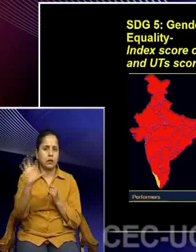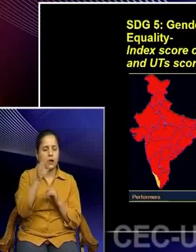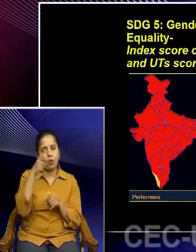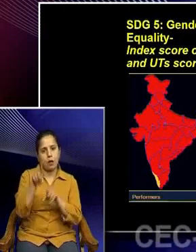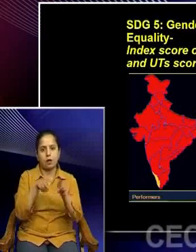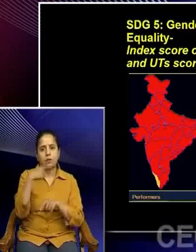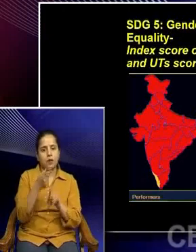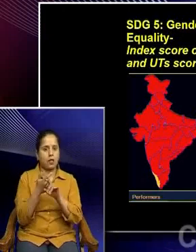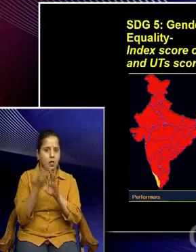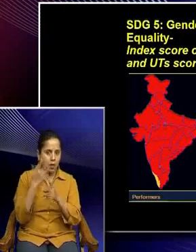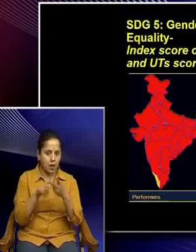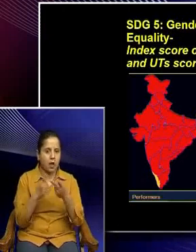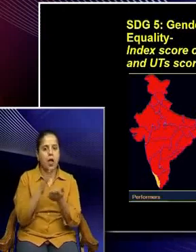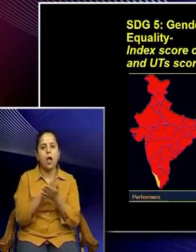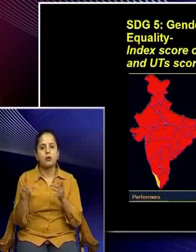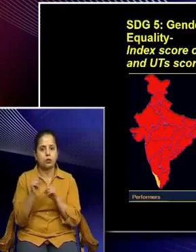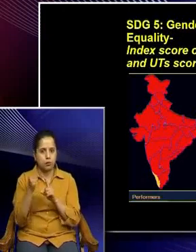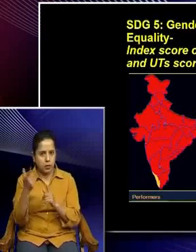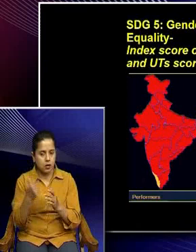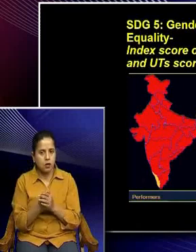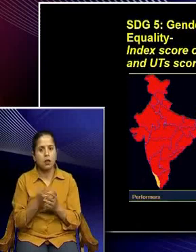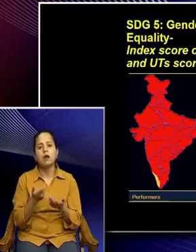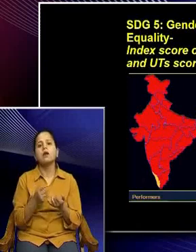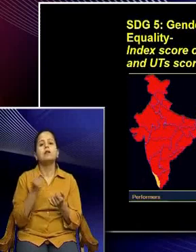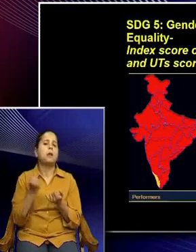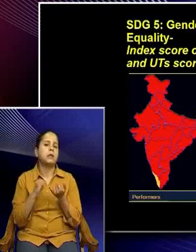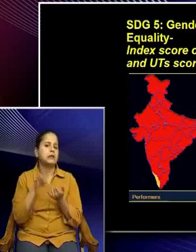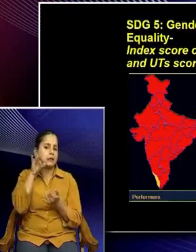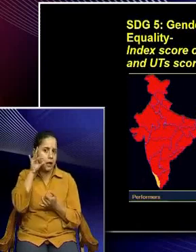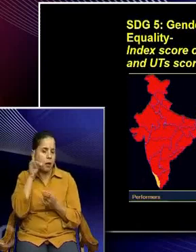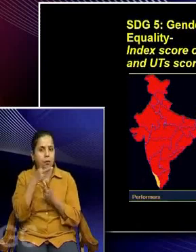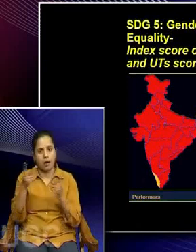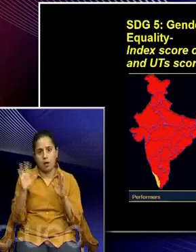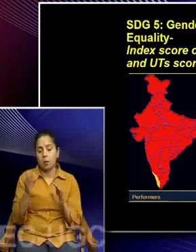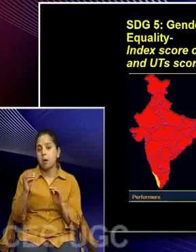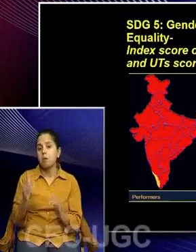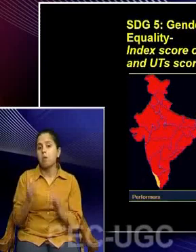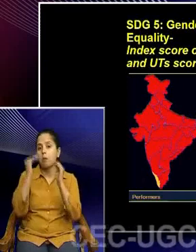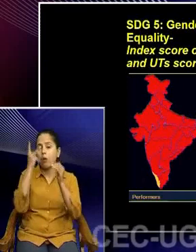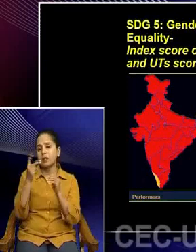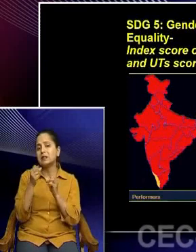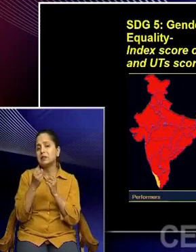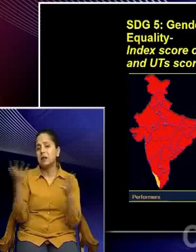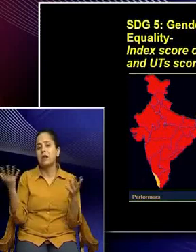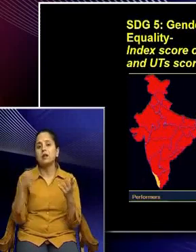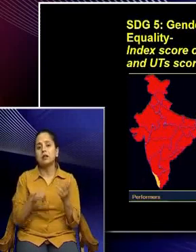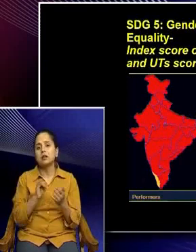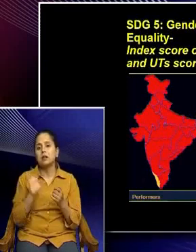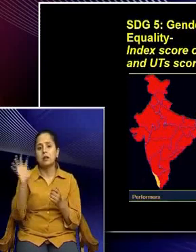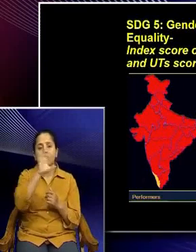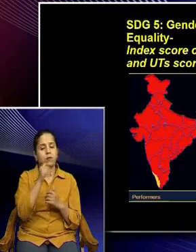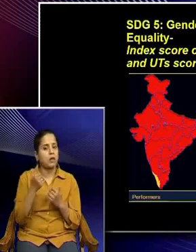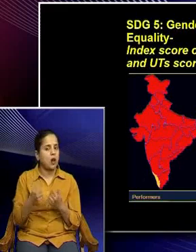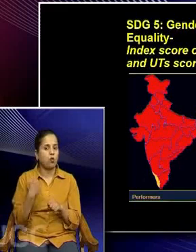example, Kerala and Himachal Pradesh and Sikkim, some of the states. For majority of the states, there is a lot of room